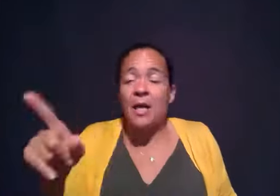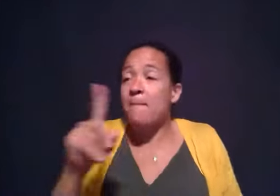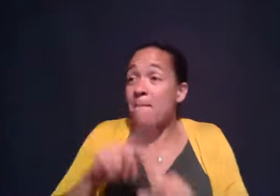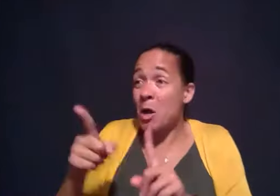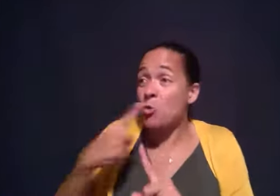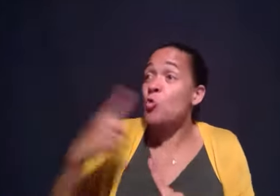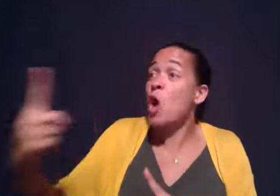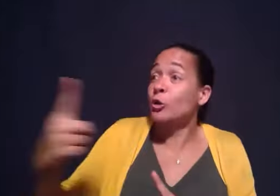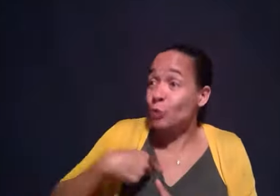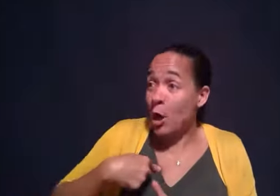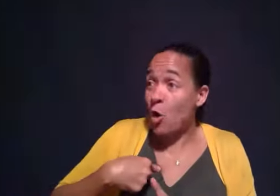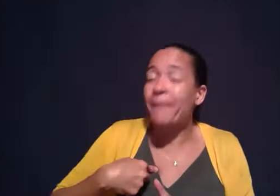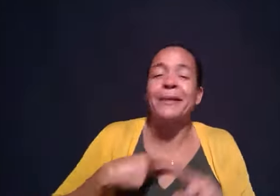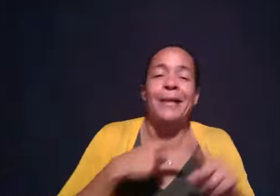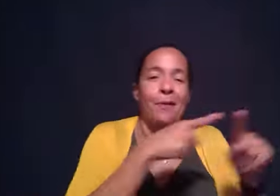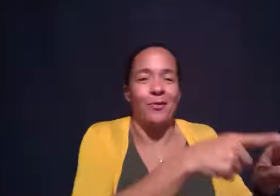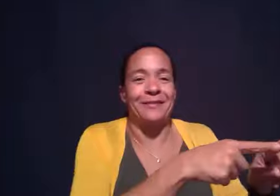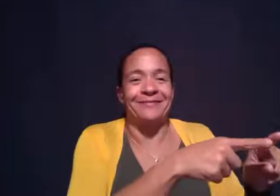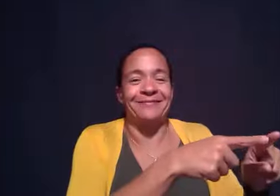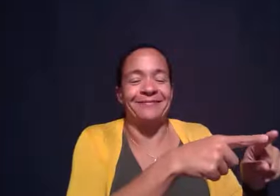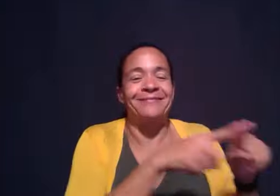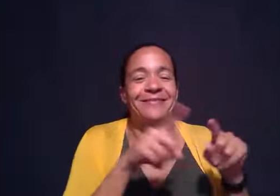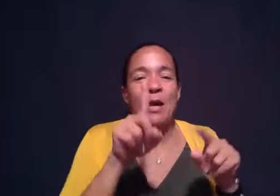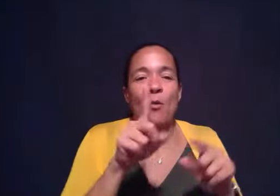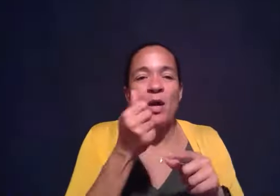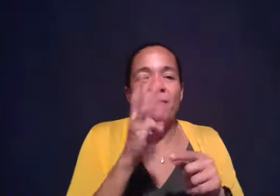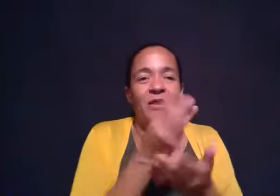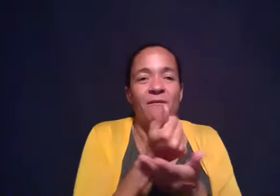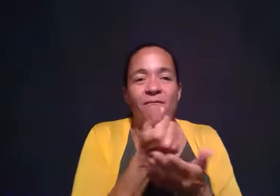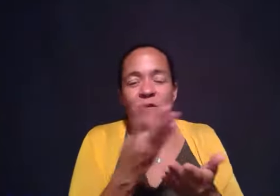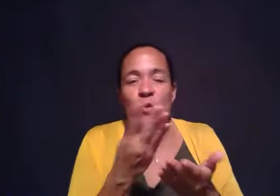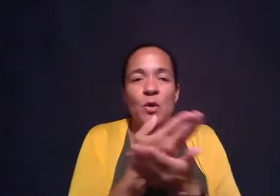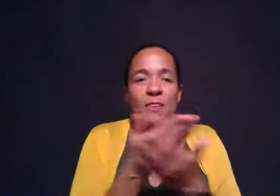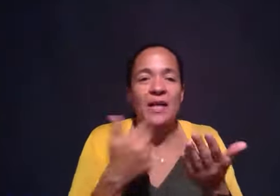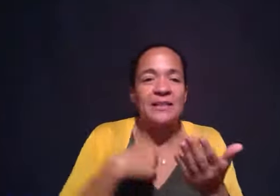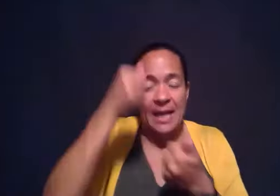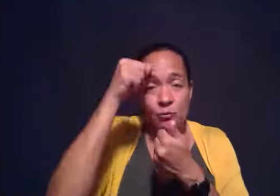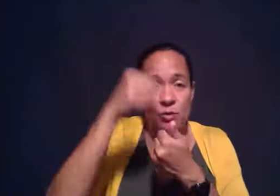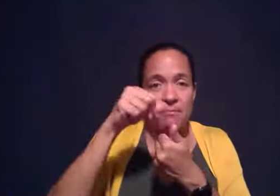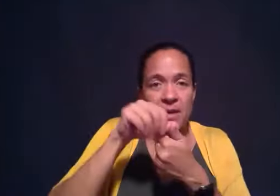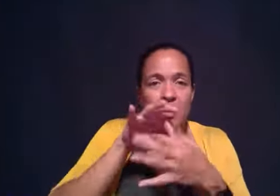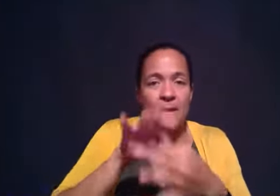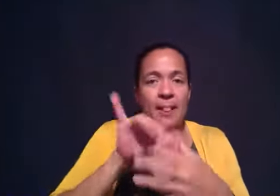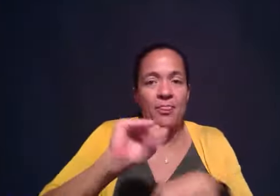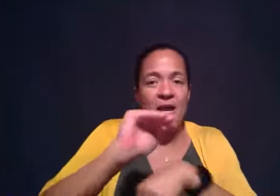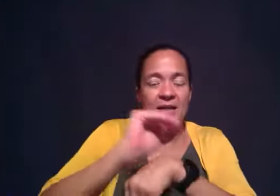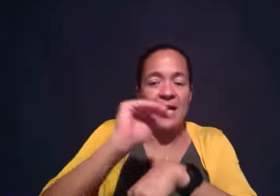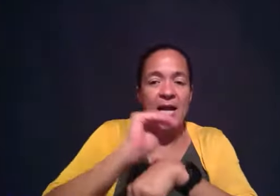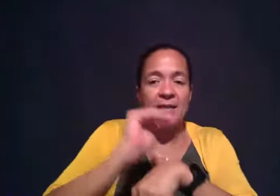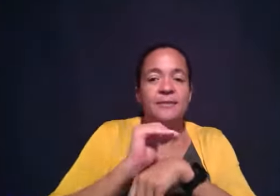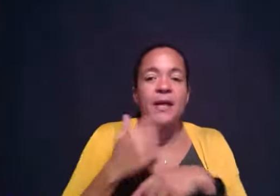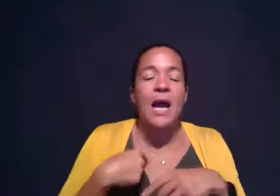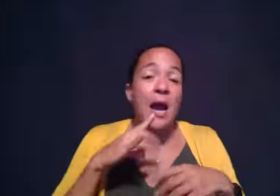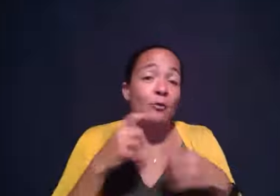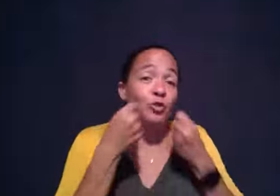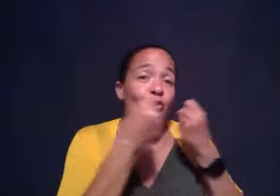went. And it's one of the few things I remember very clearly about that night. I was driving over to the Denny's thinking, this must be